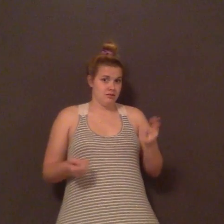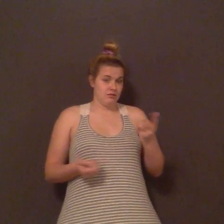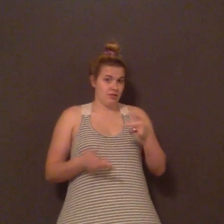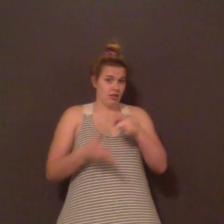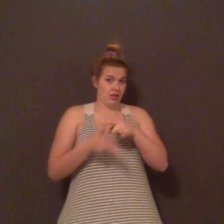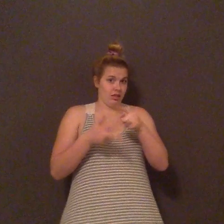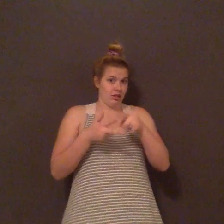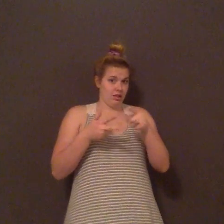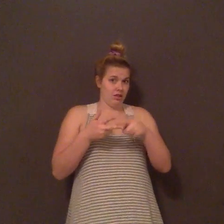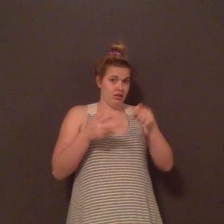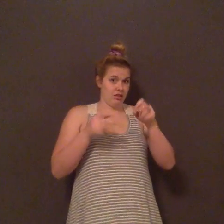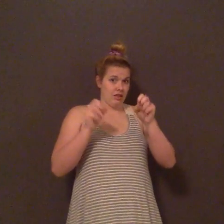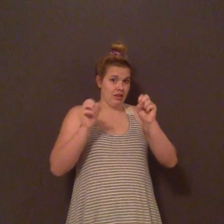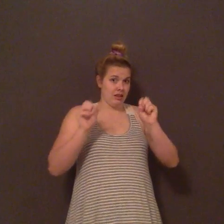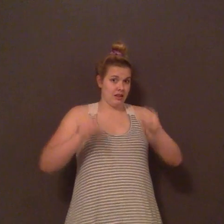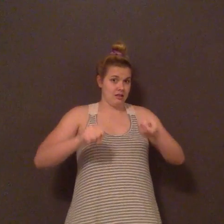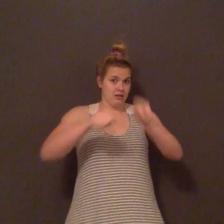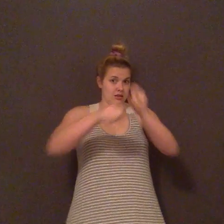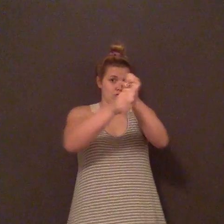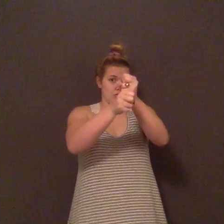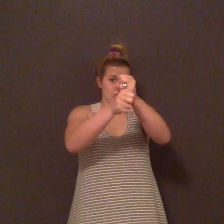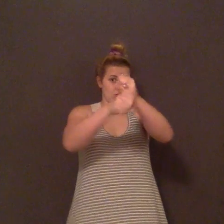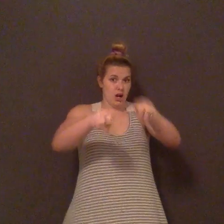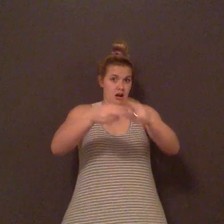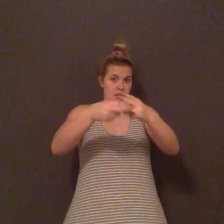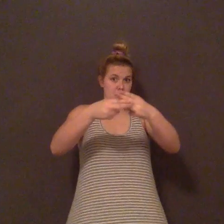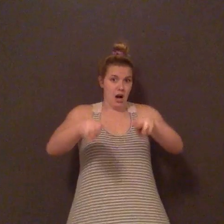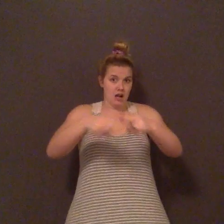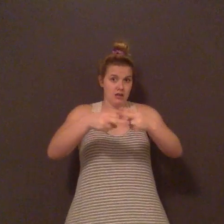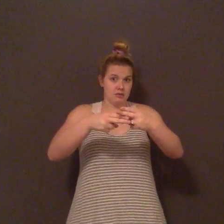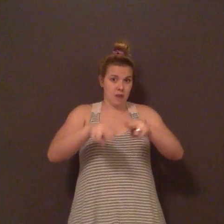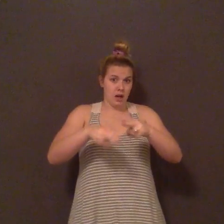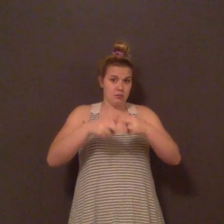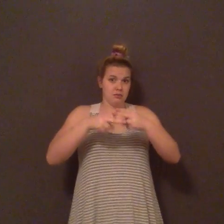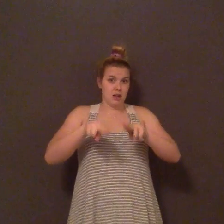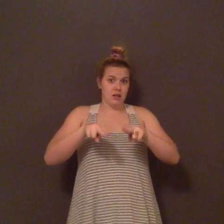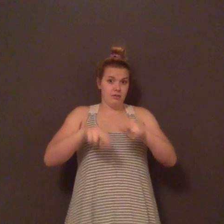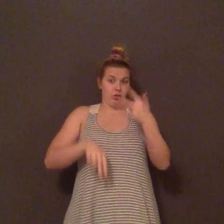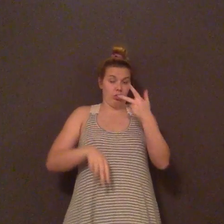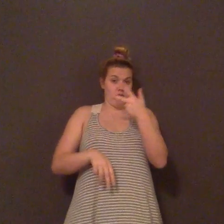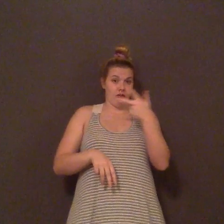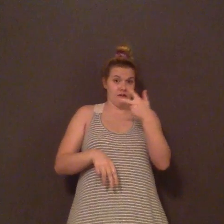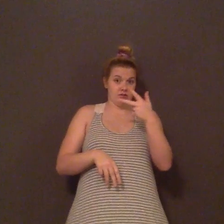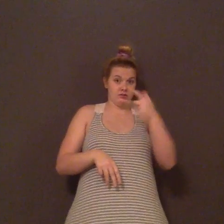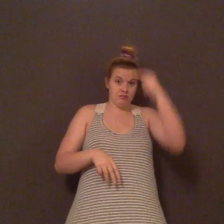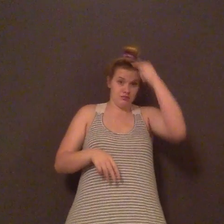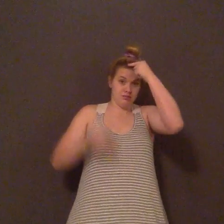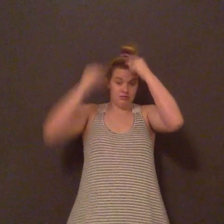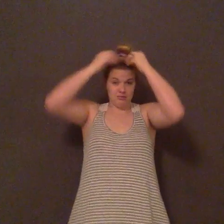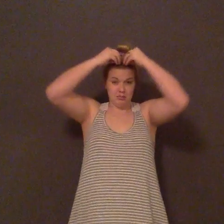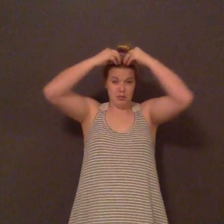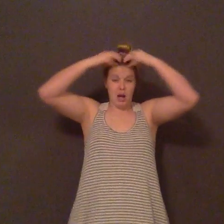your head, and this $100 bill is yours. What? You heard me. I crack these eggs over your head, and this $100 bill is